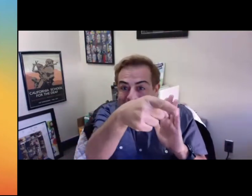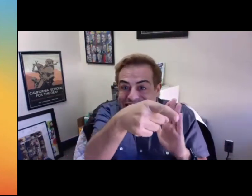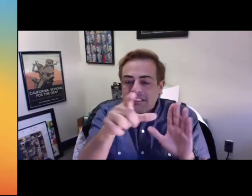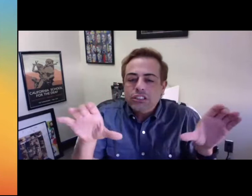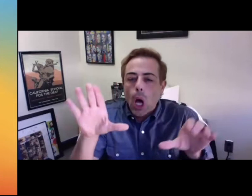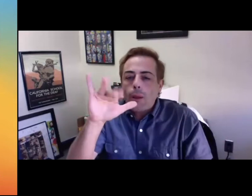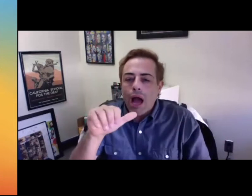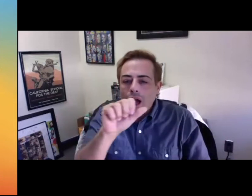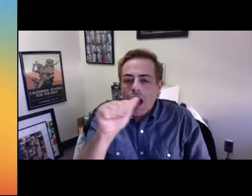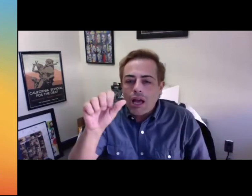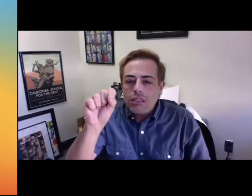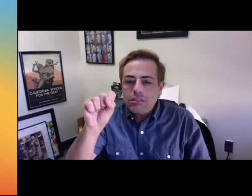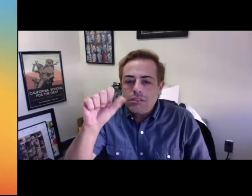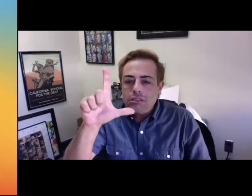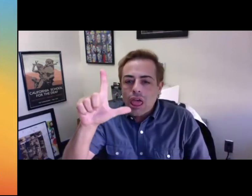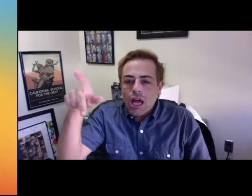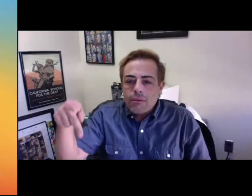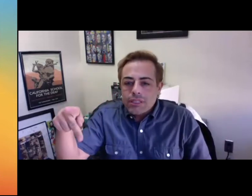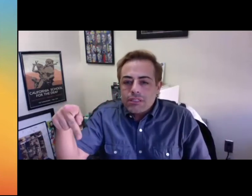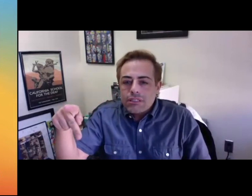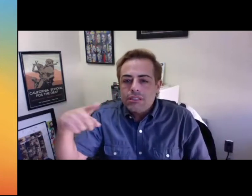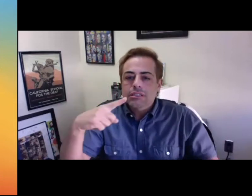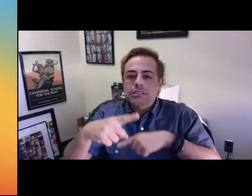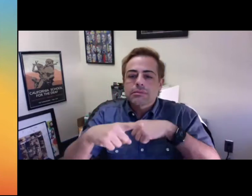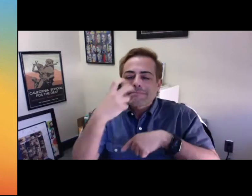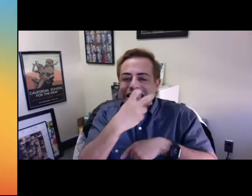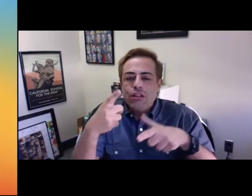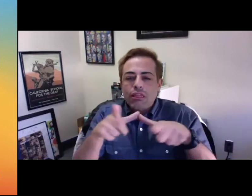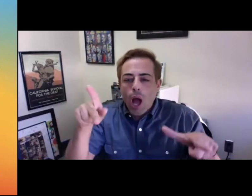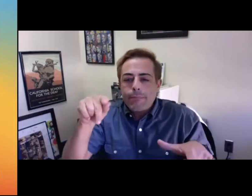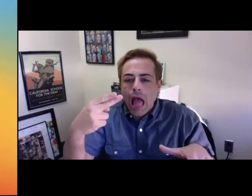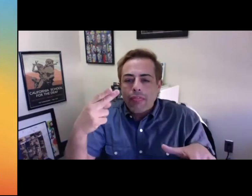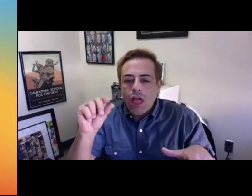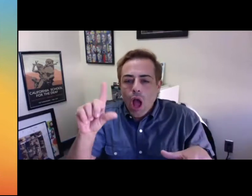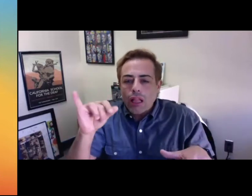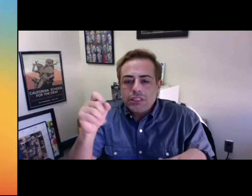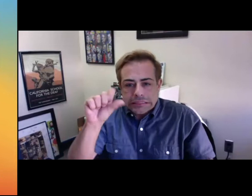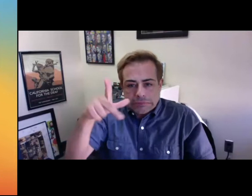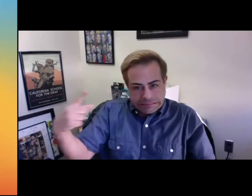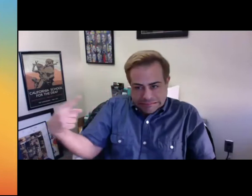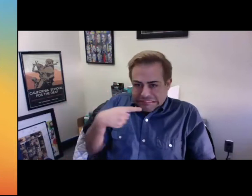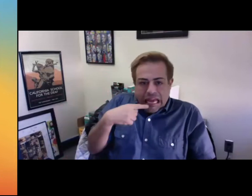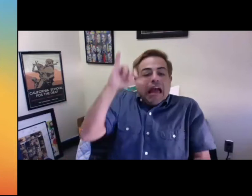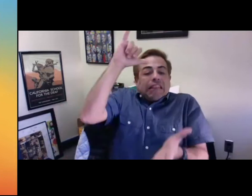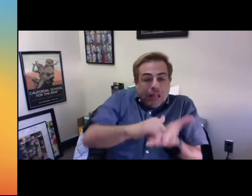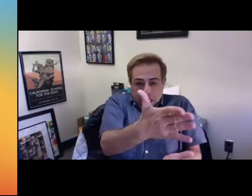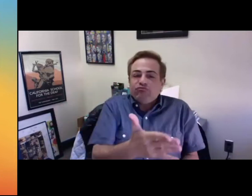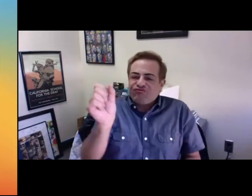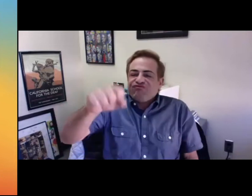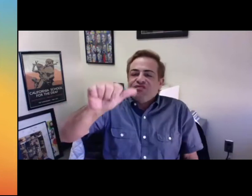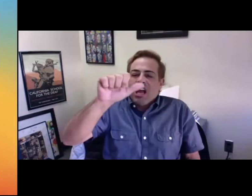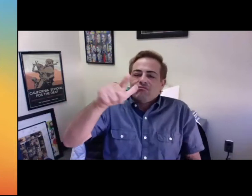is actual research, and I'm not going to go into all of this, but these are by SLPs, speech and language